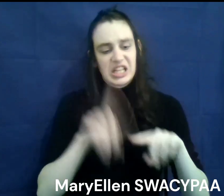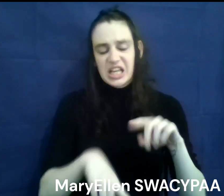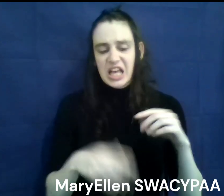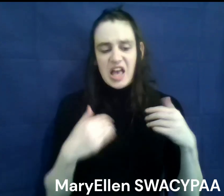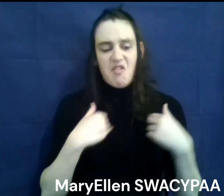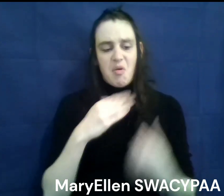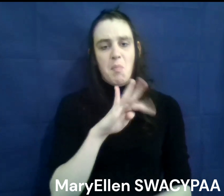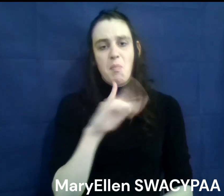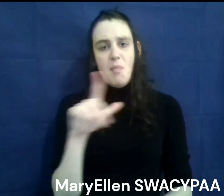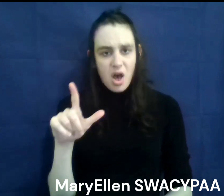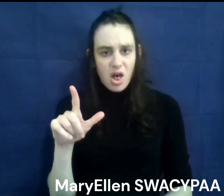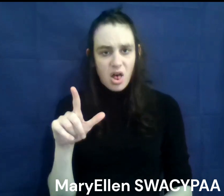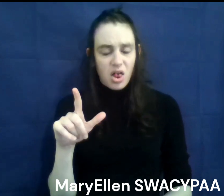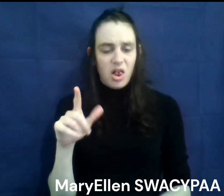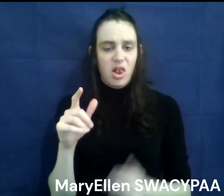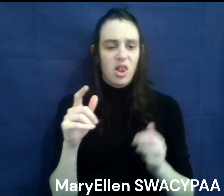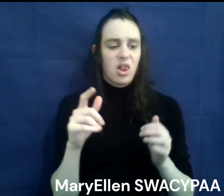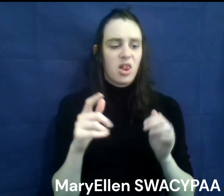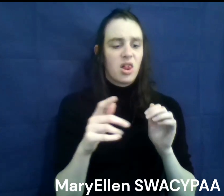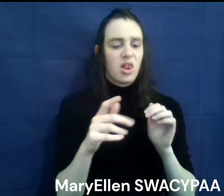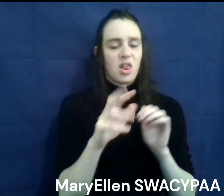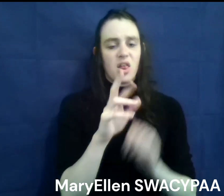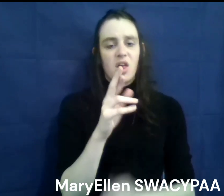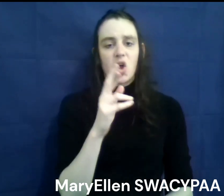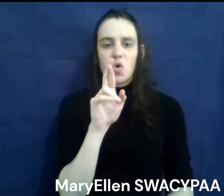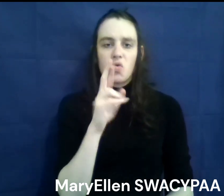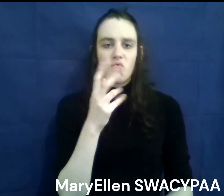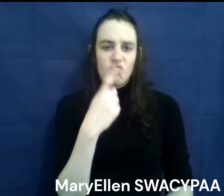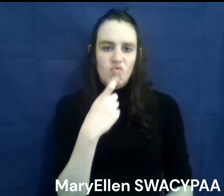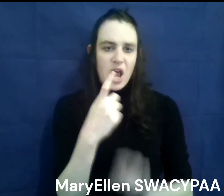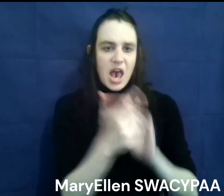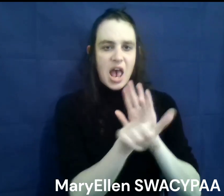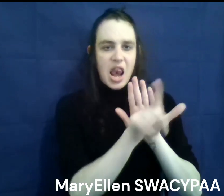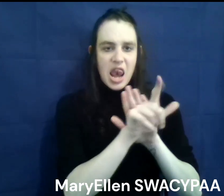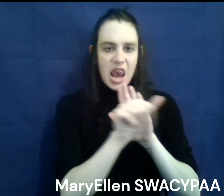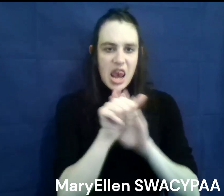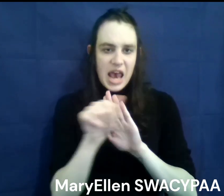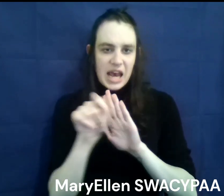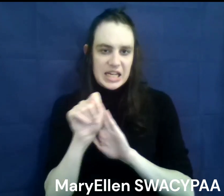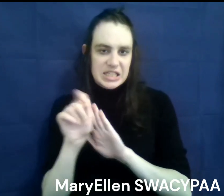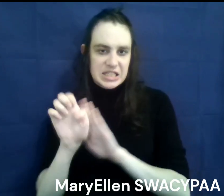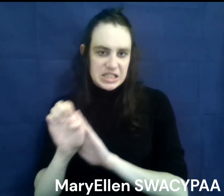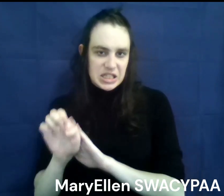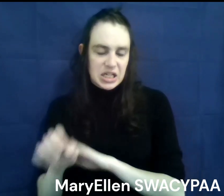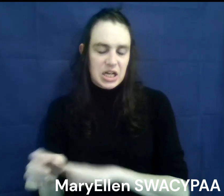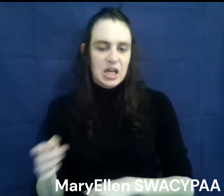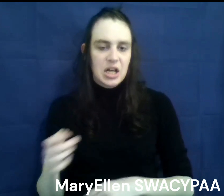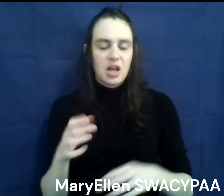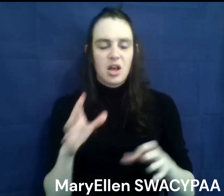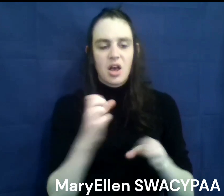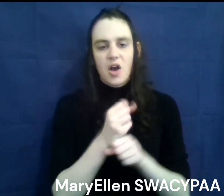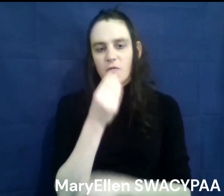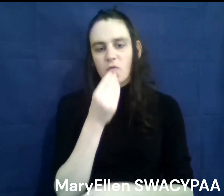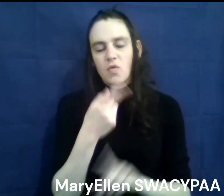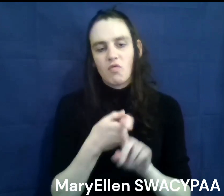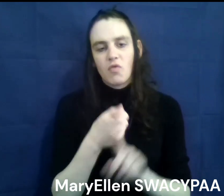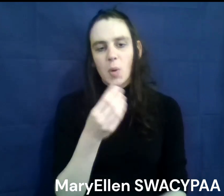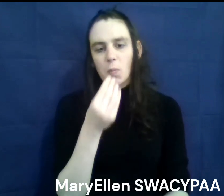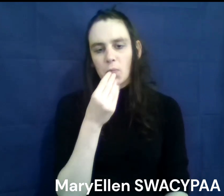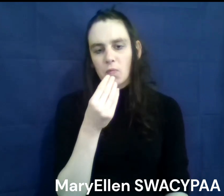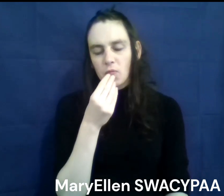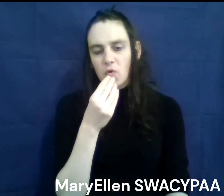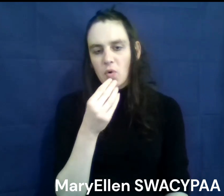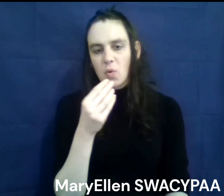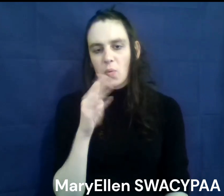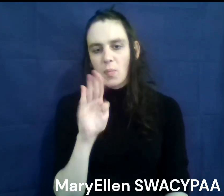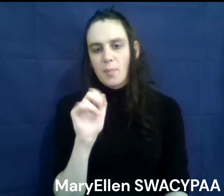a bunch of red lettering on the front of them. And I was, getting my food from a food bank, and I don't know what the hell was